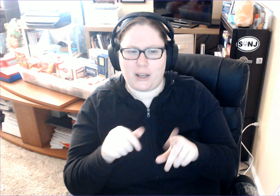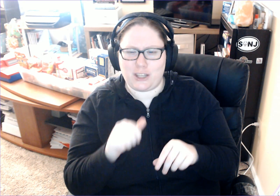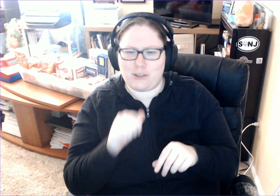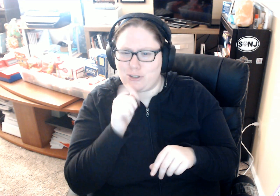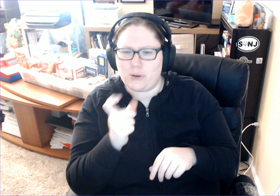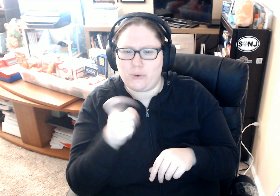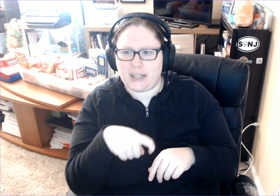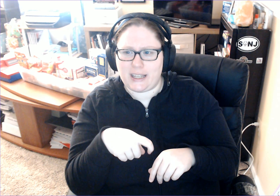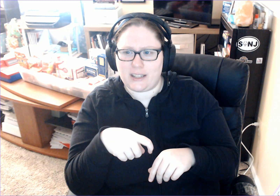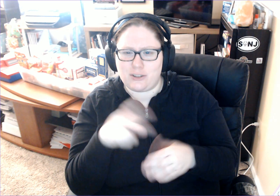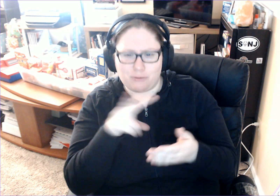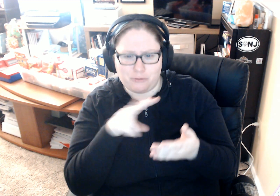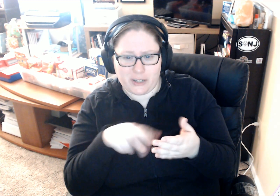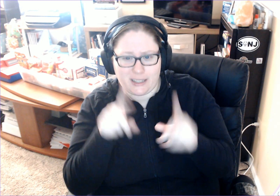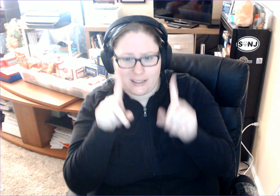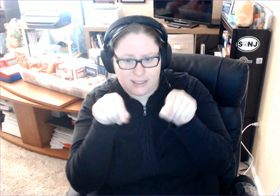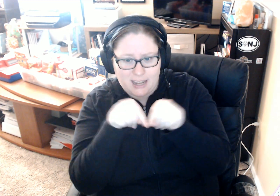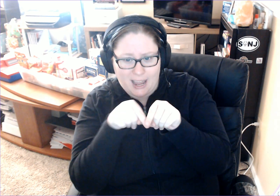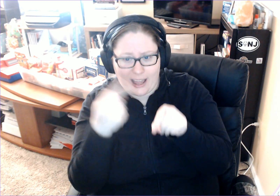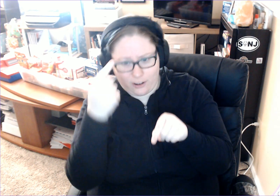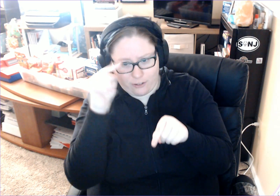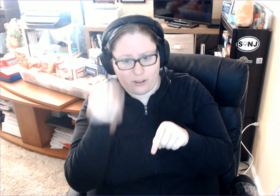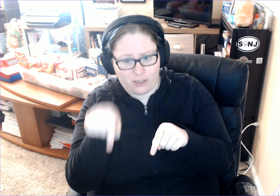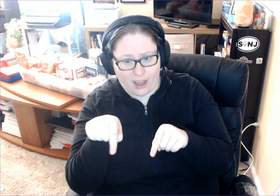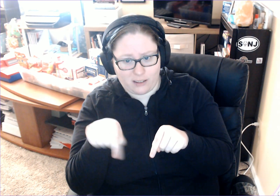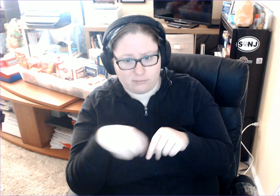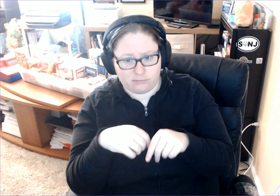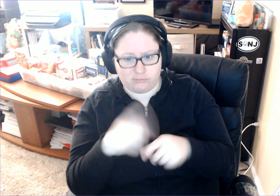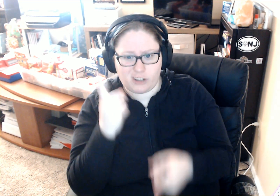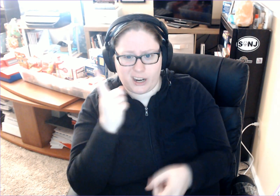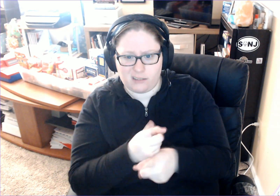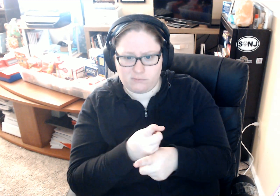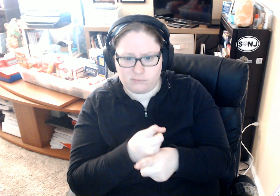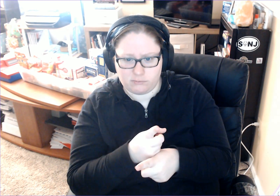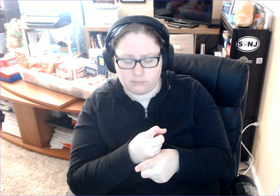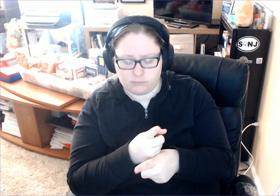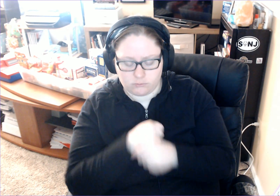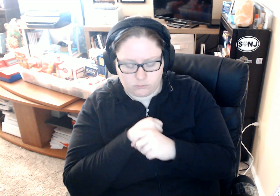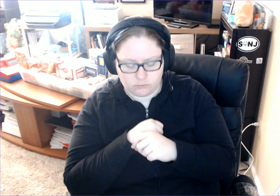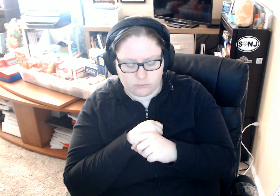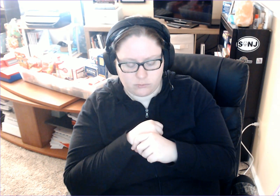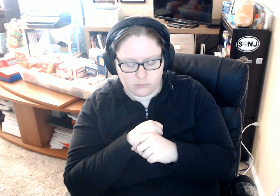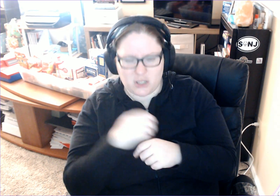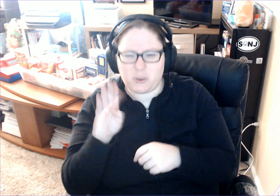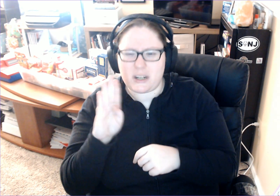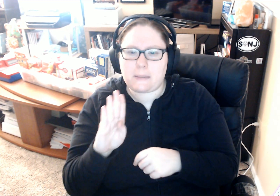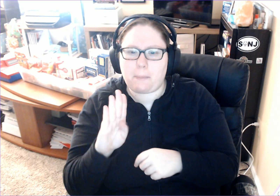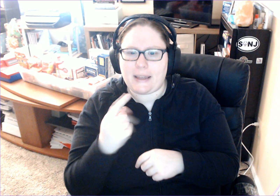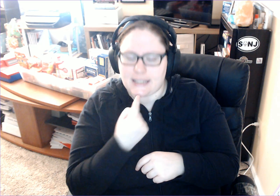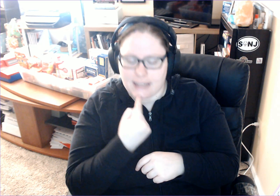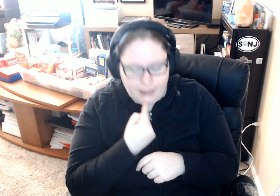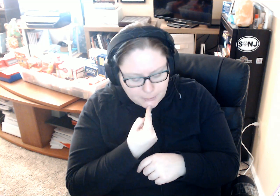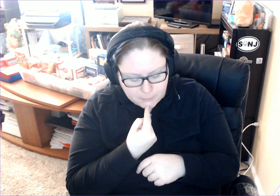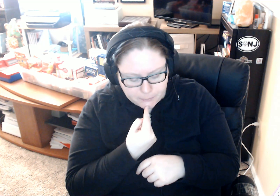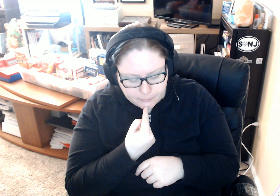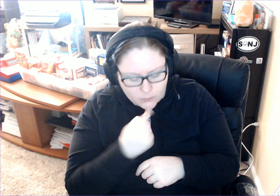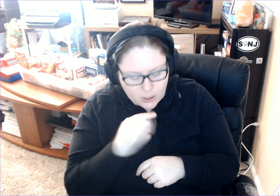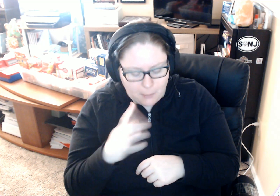don't need to read the tag for that, right? So what does B say? B